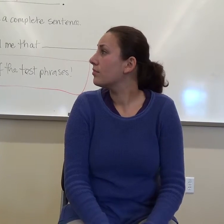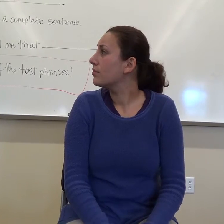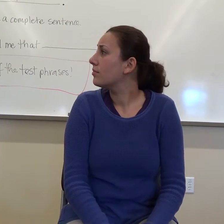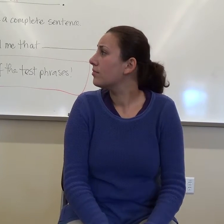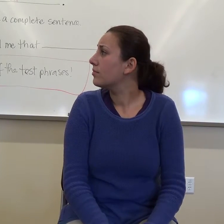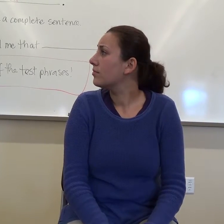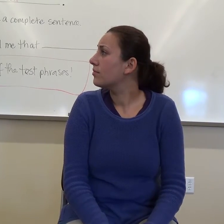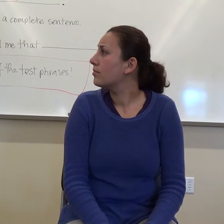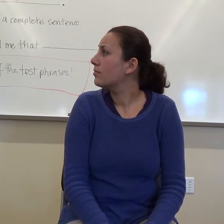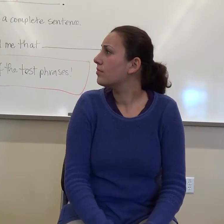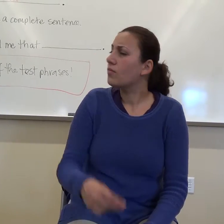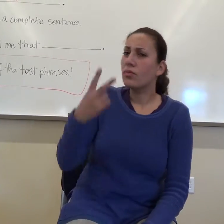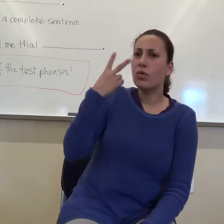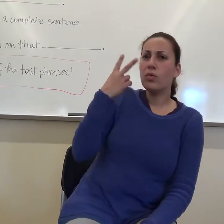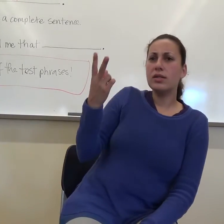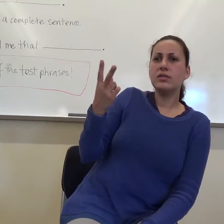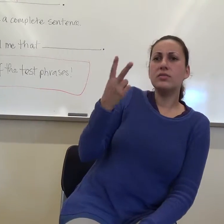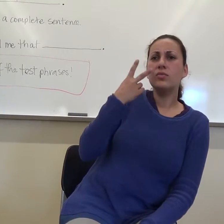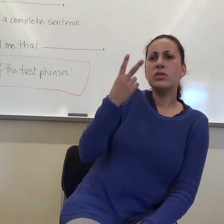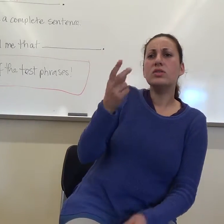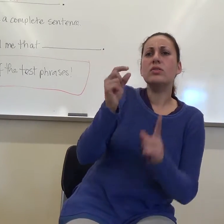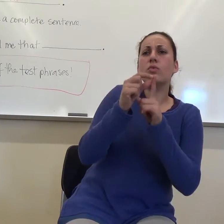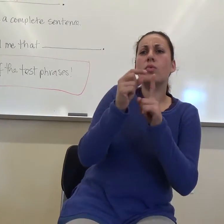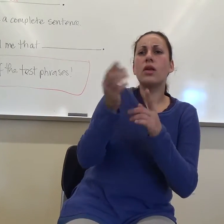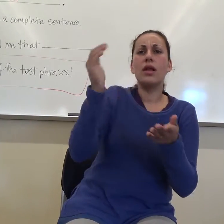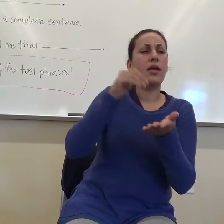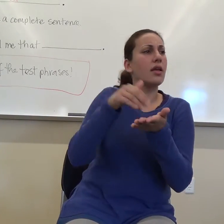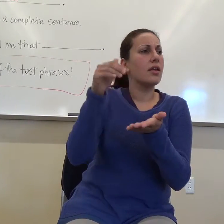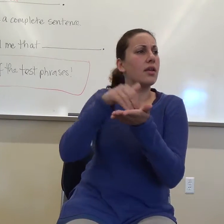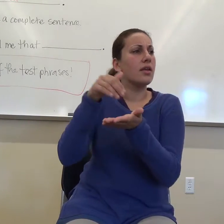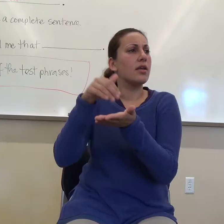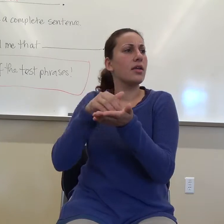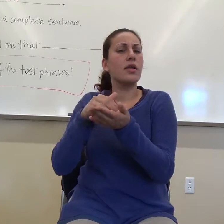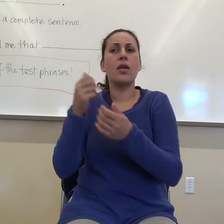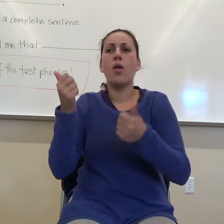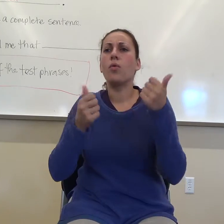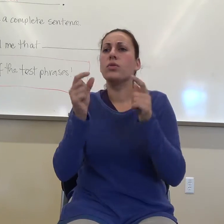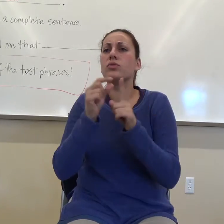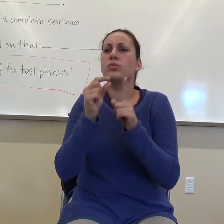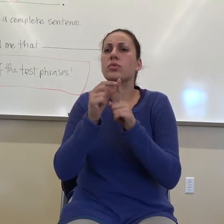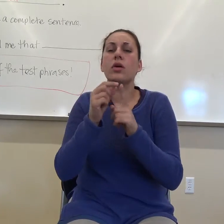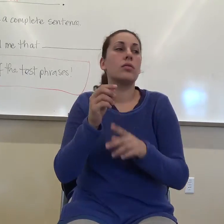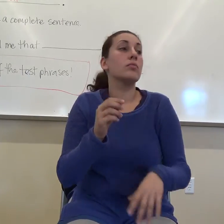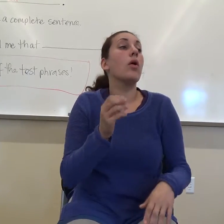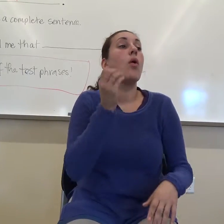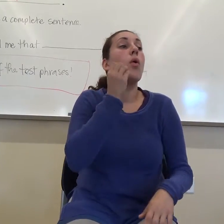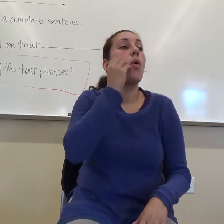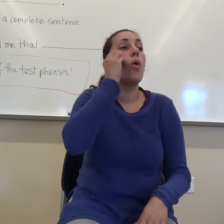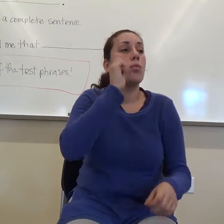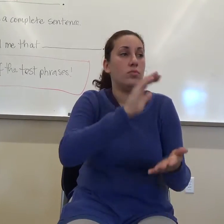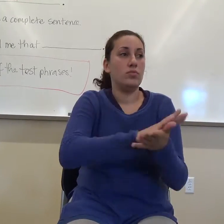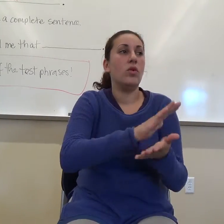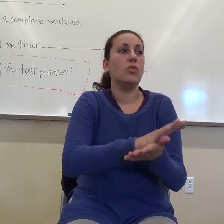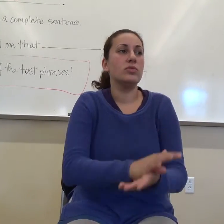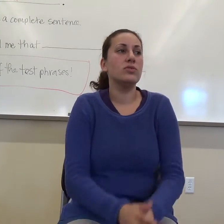What do you see repeated throughout here? Homeschooling. Homeschooling, okay.